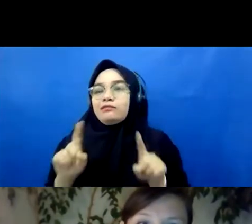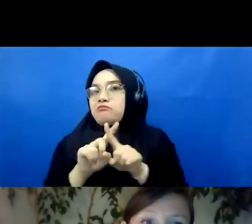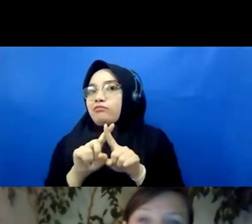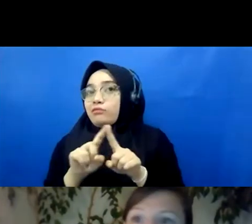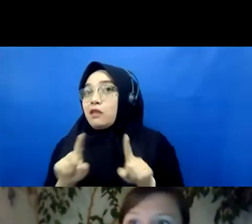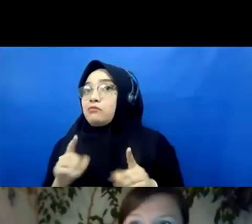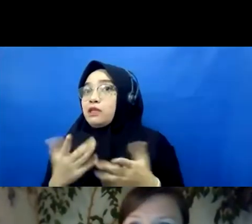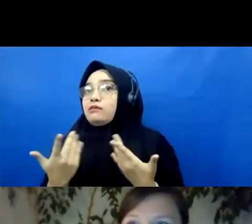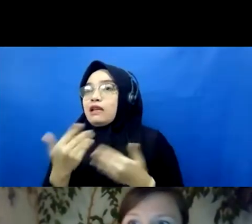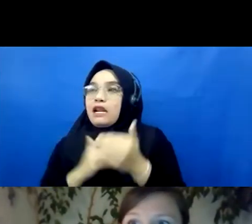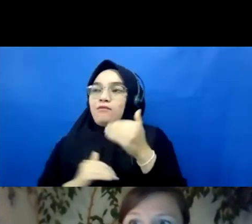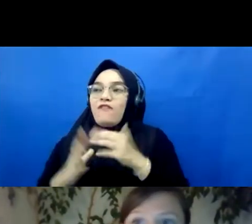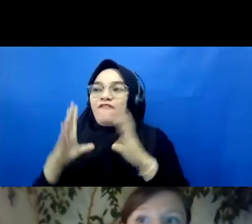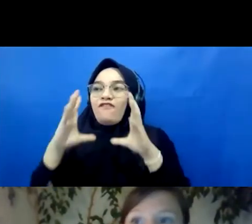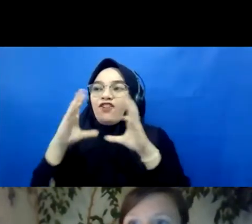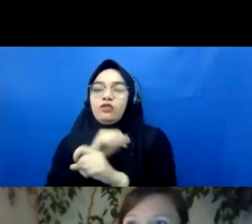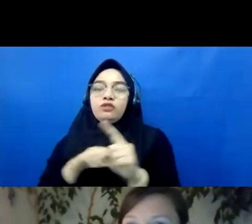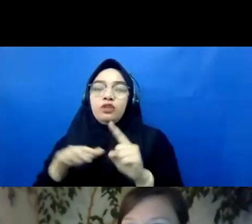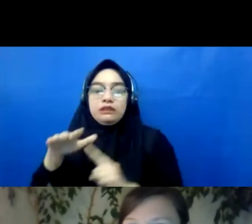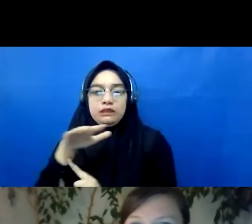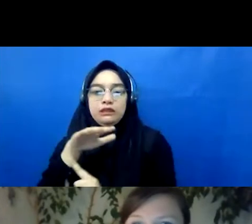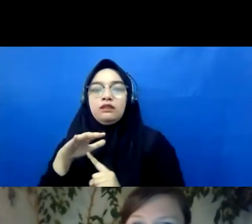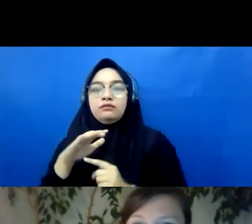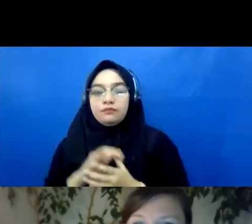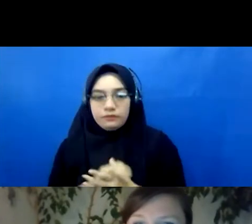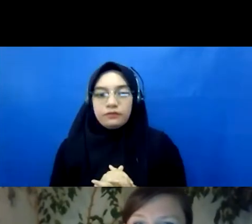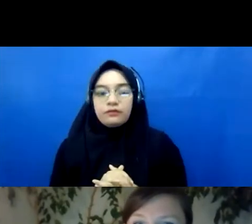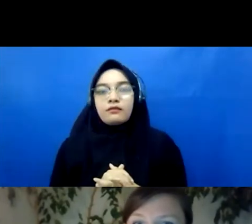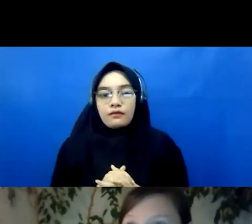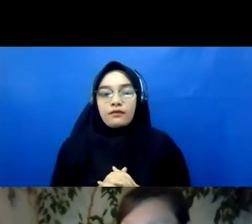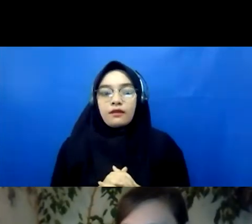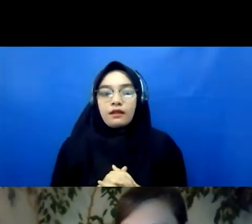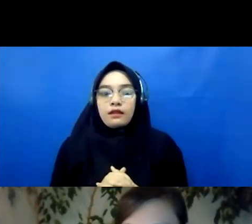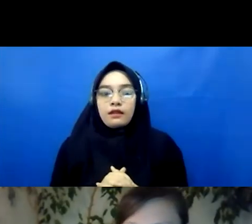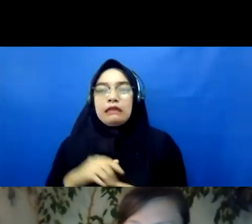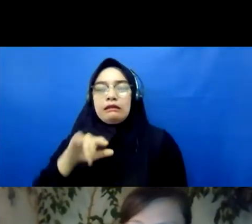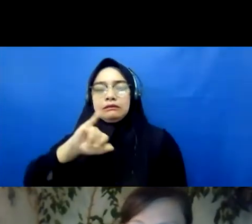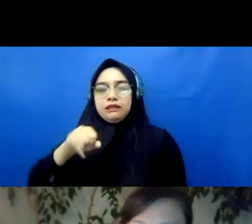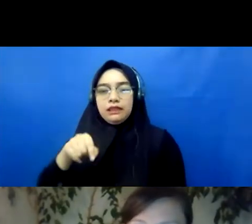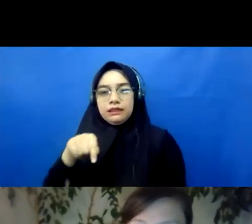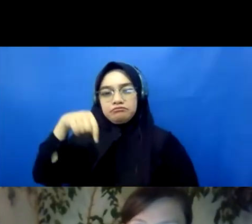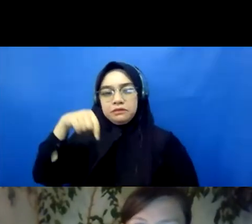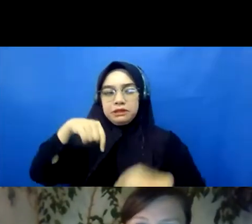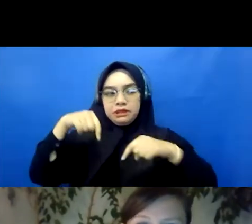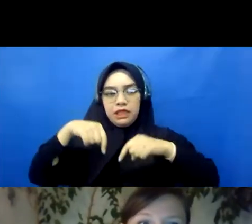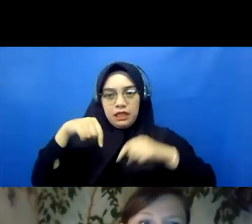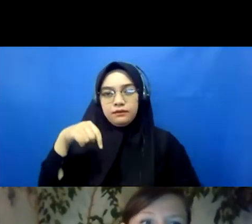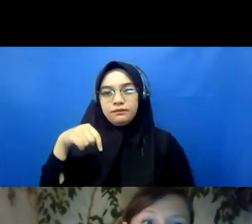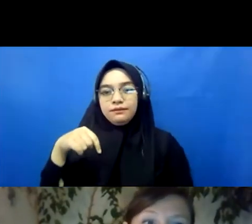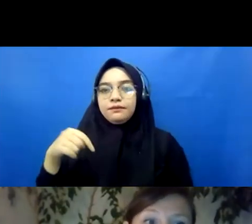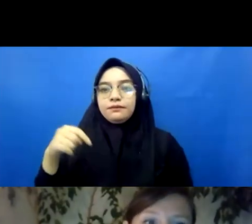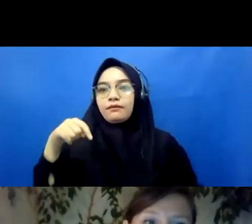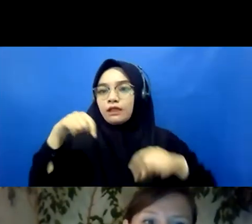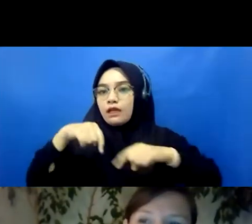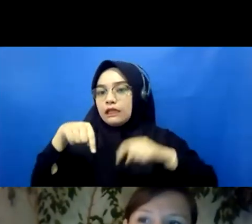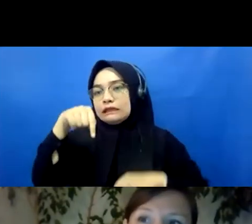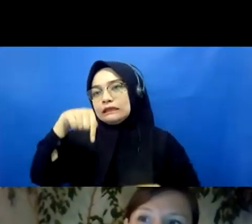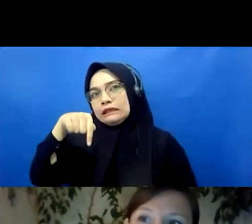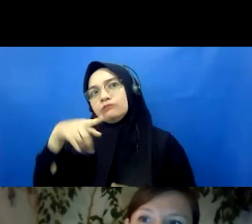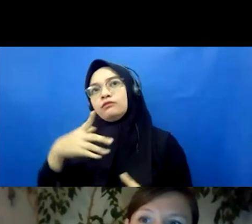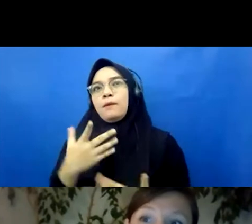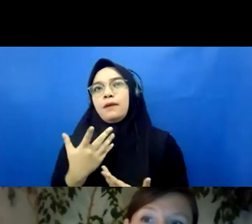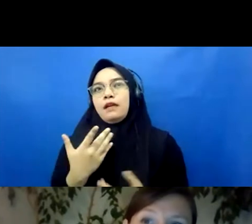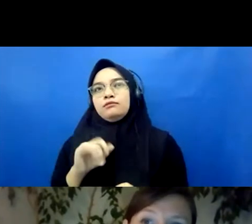course, a recent and very rapidly growing phenomenon across the ASEAN region. And